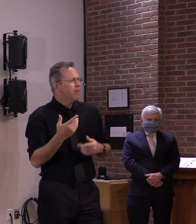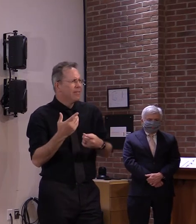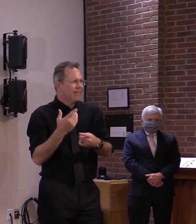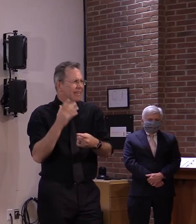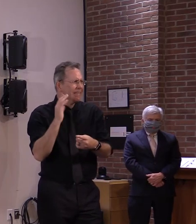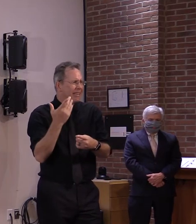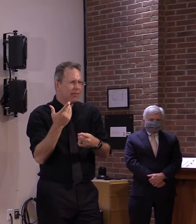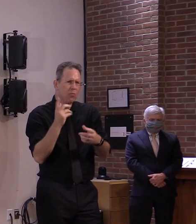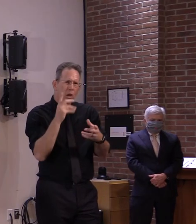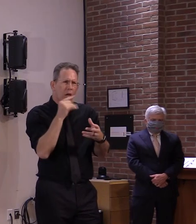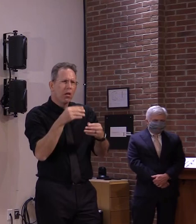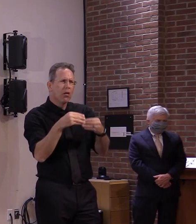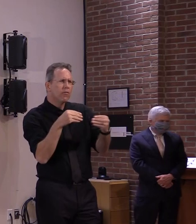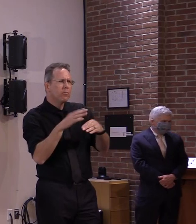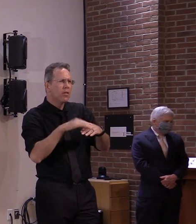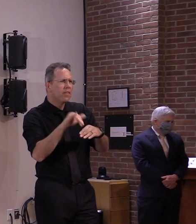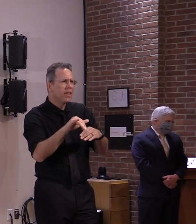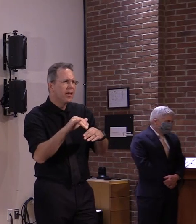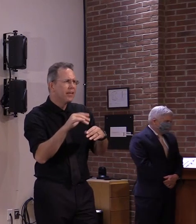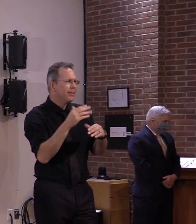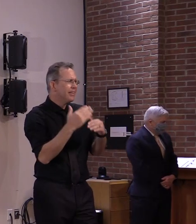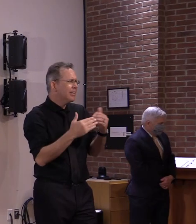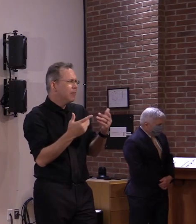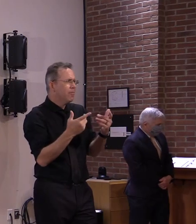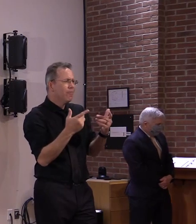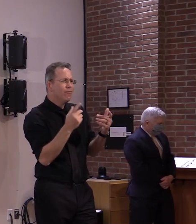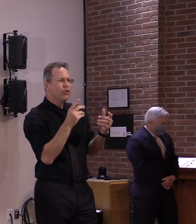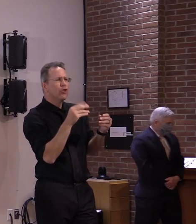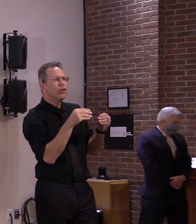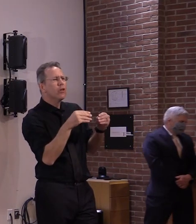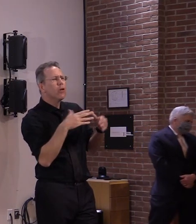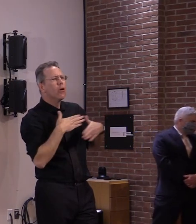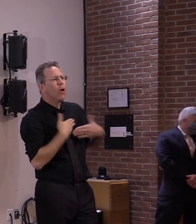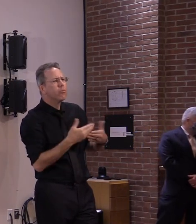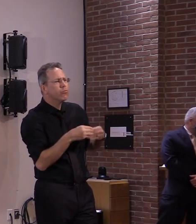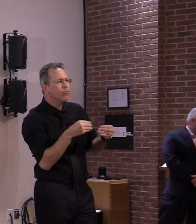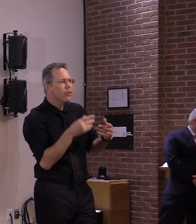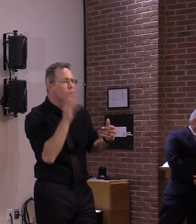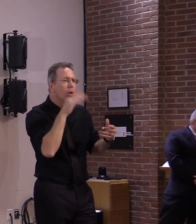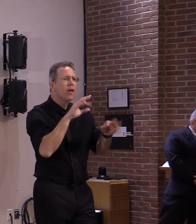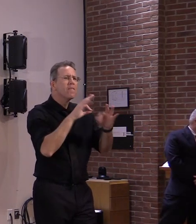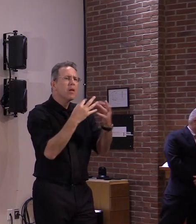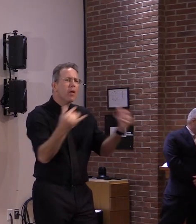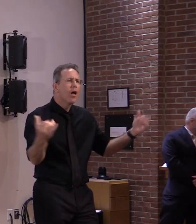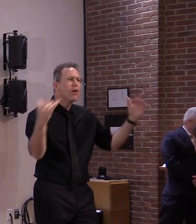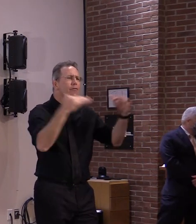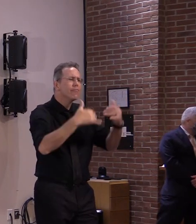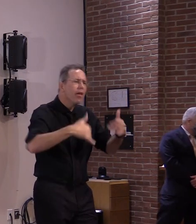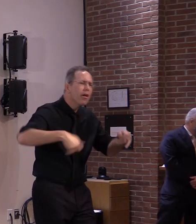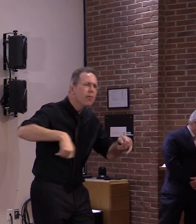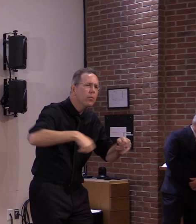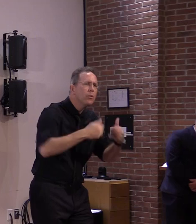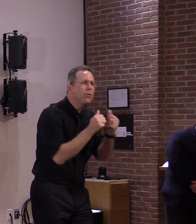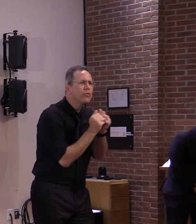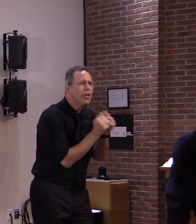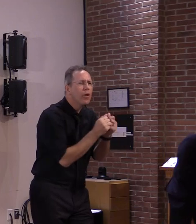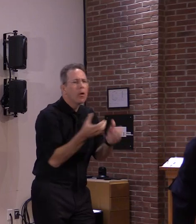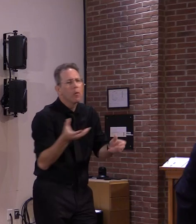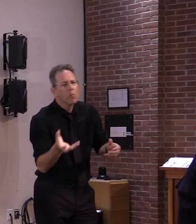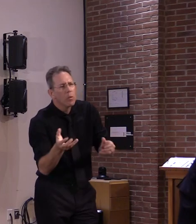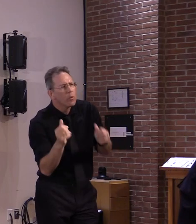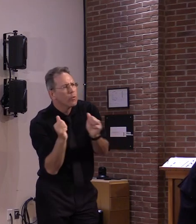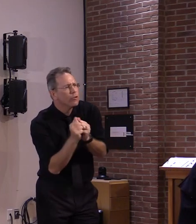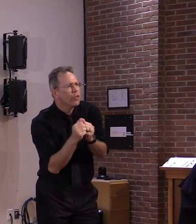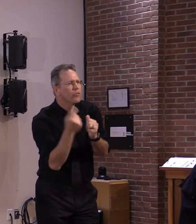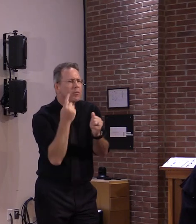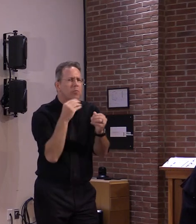at a bar, or, you know, at least within somebody's pod, be able to socialize together. Yeah,